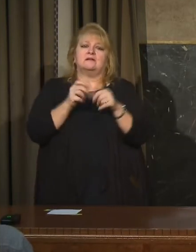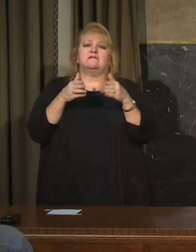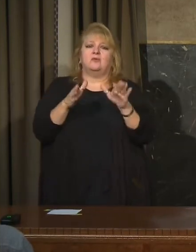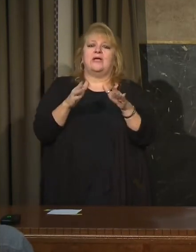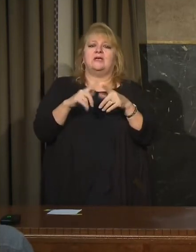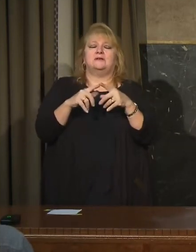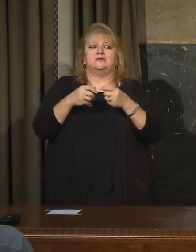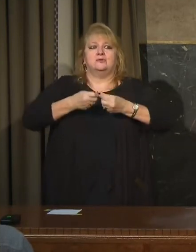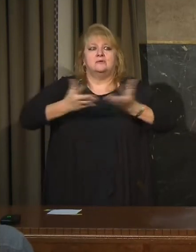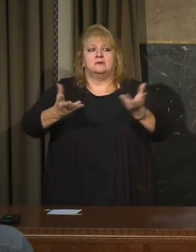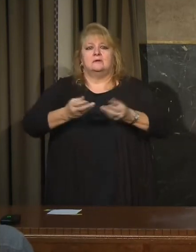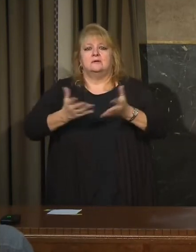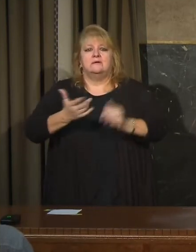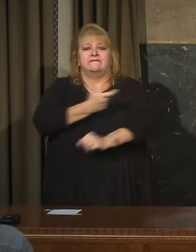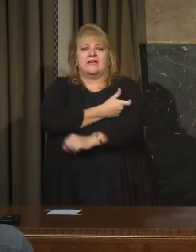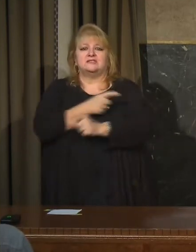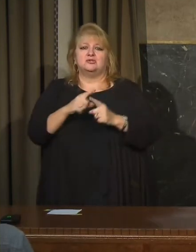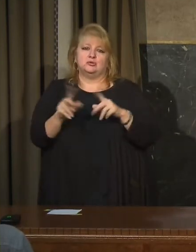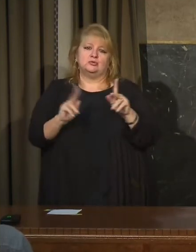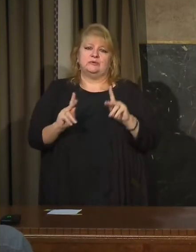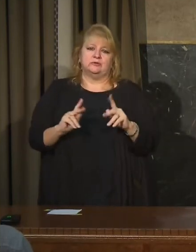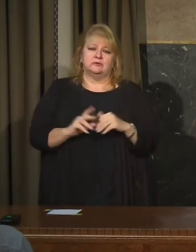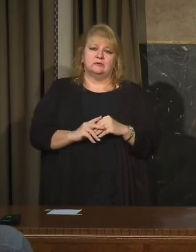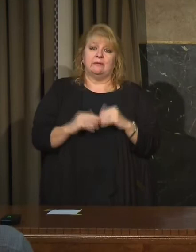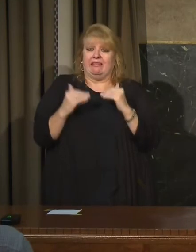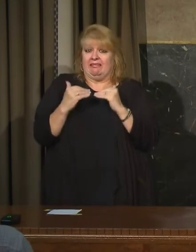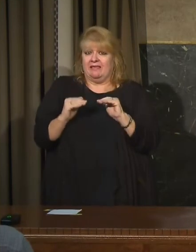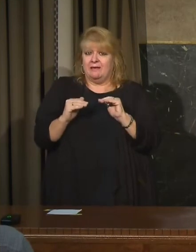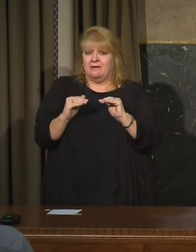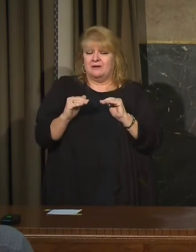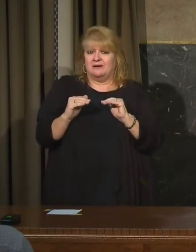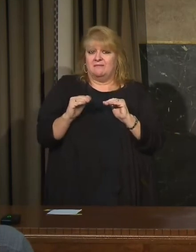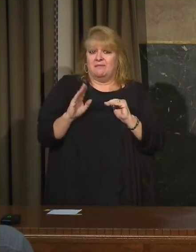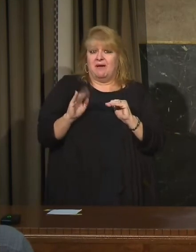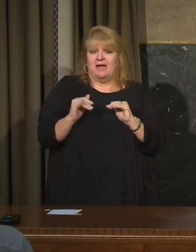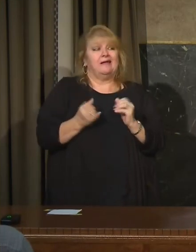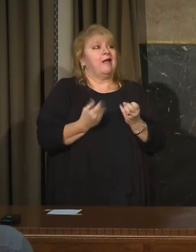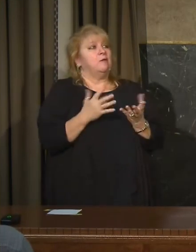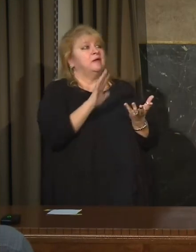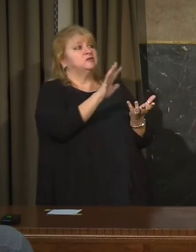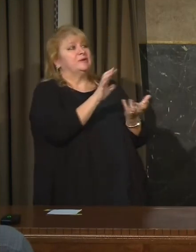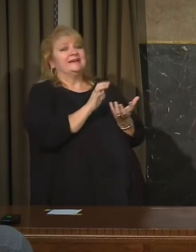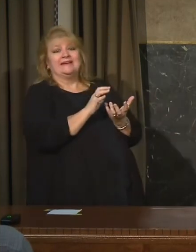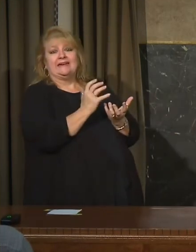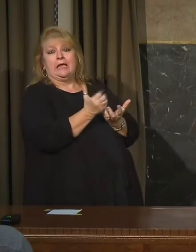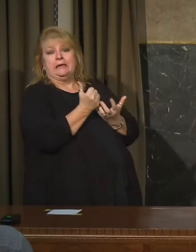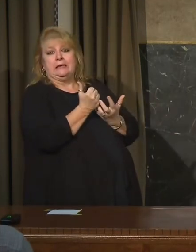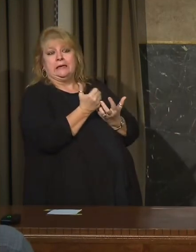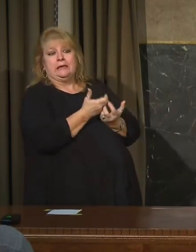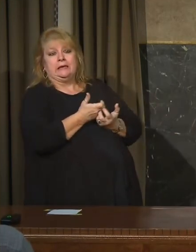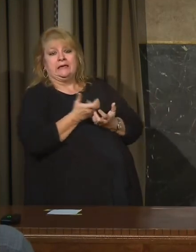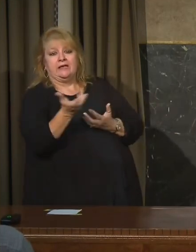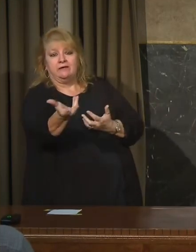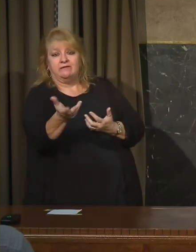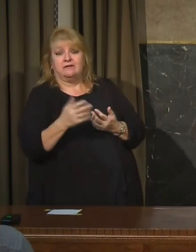and making it available to the public, limited really only by supply. How much that we get is the real limiting